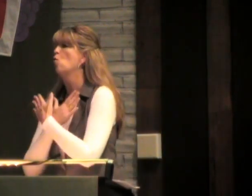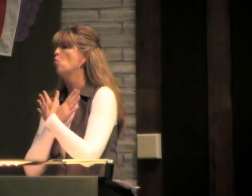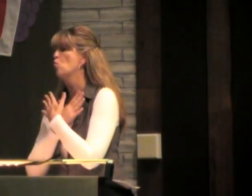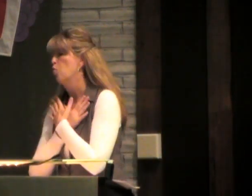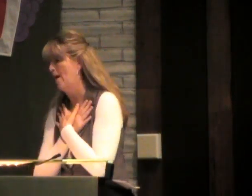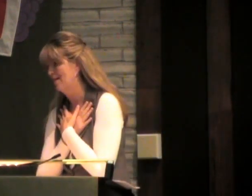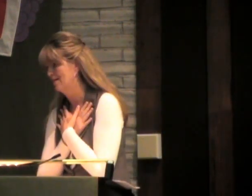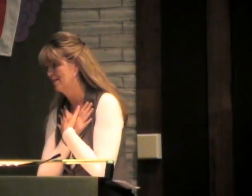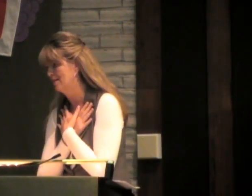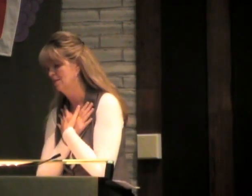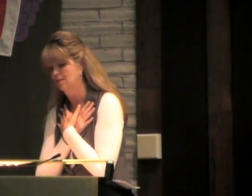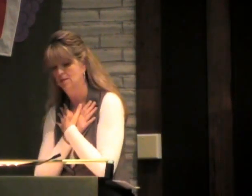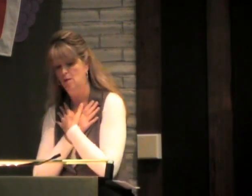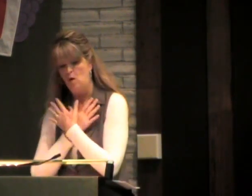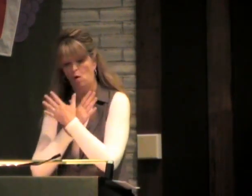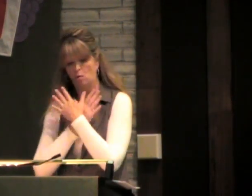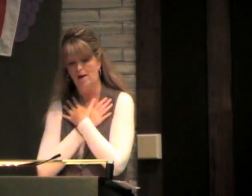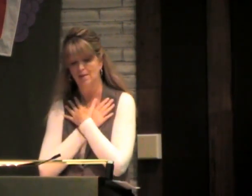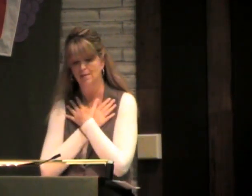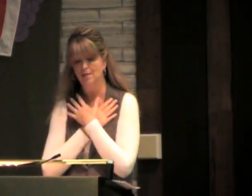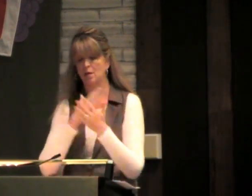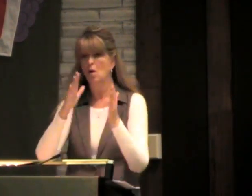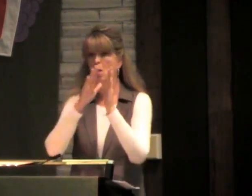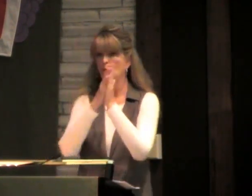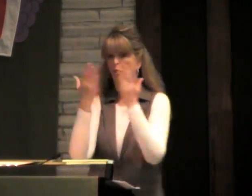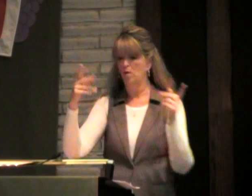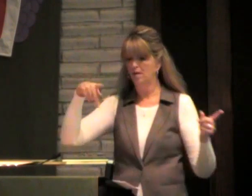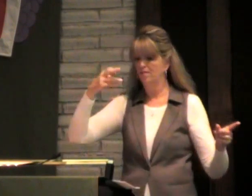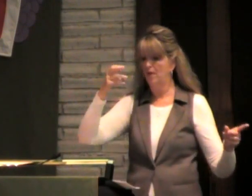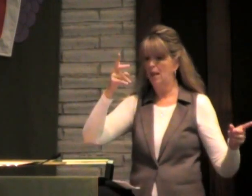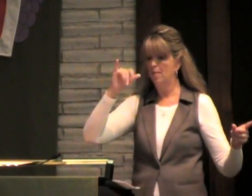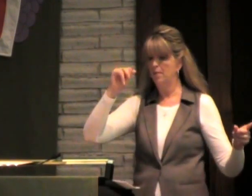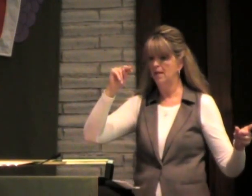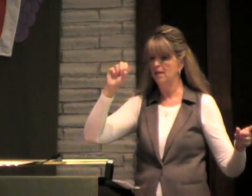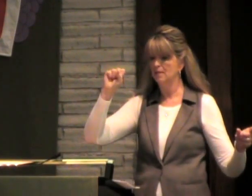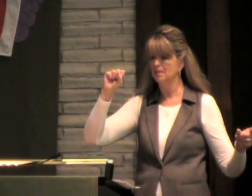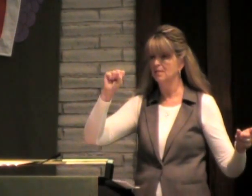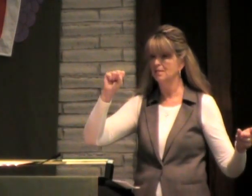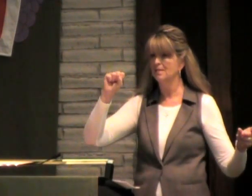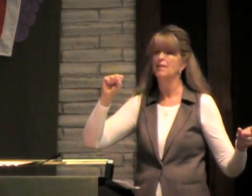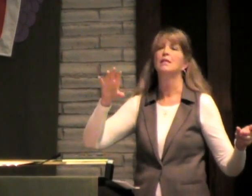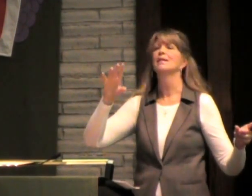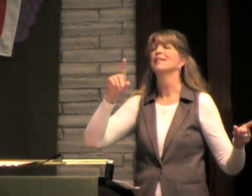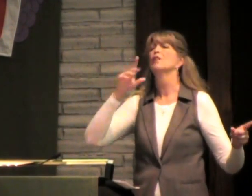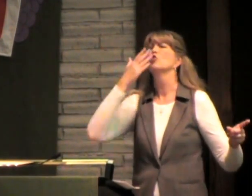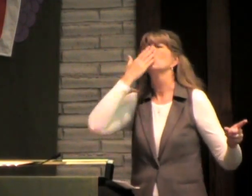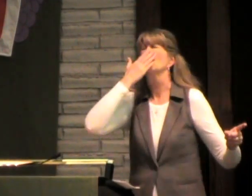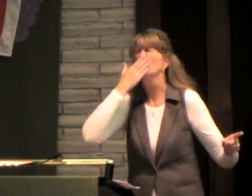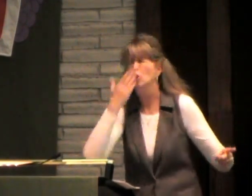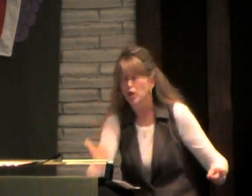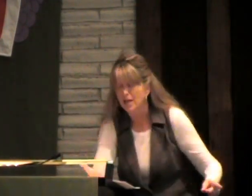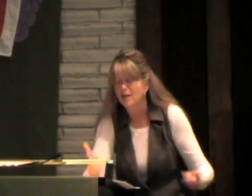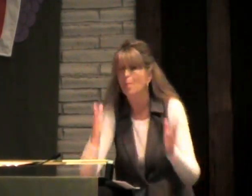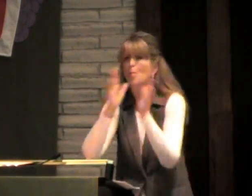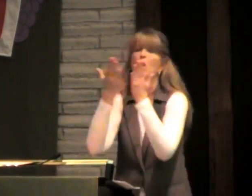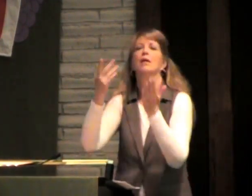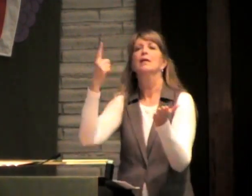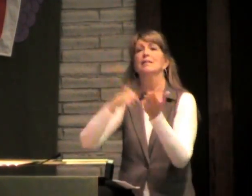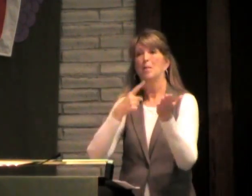perspective that Jesus can give us rest. in Philippians. It's such a